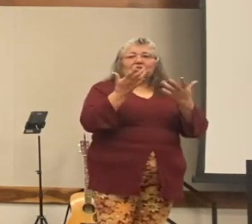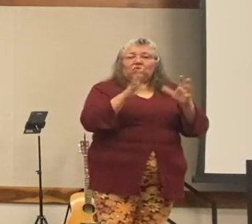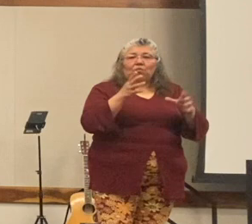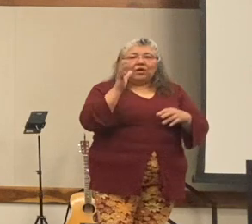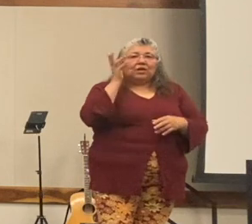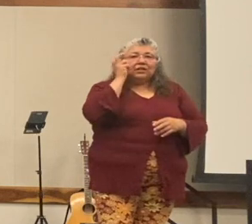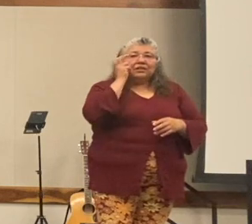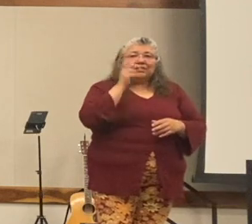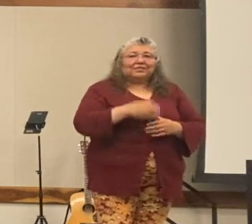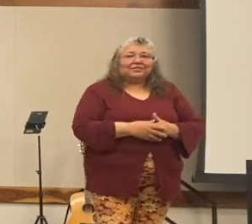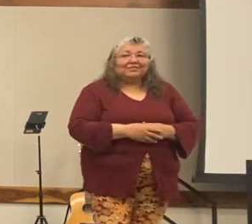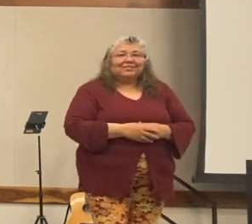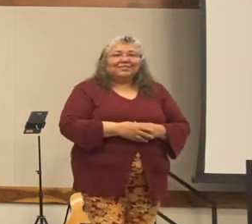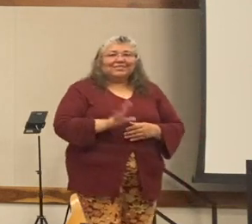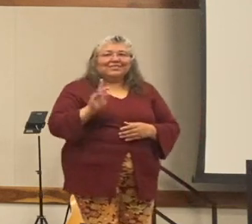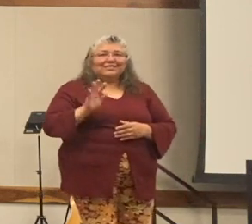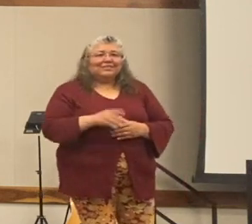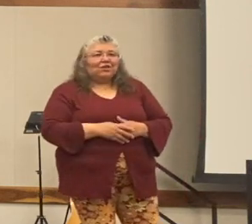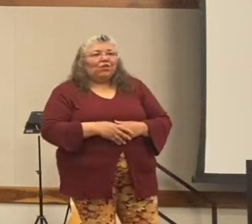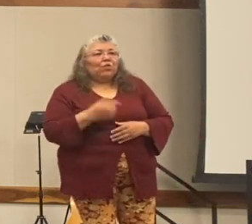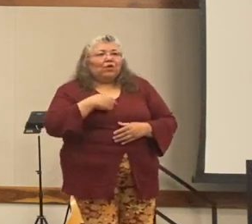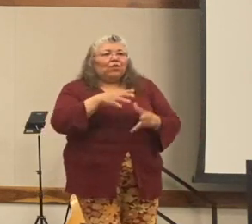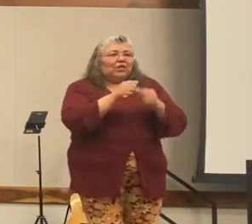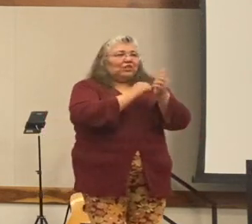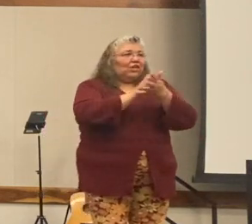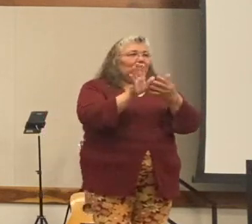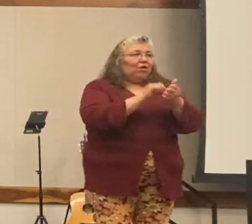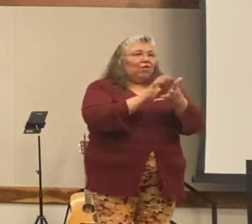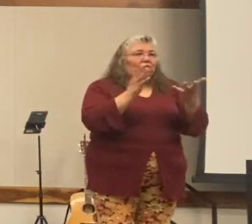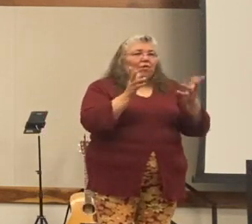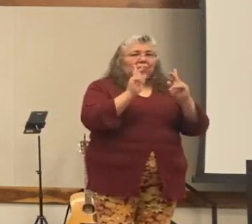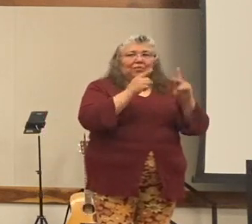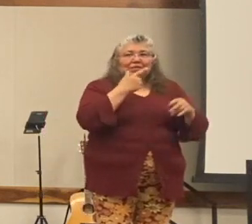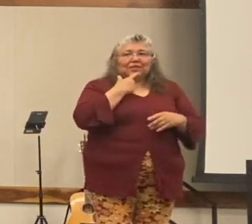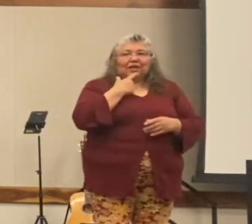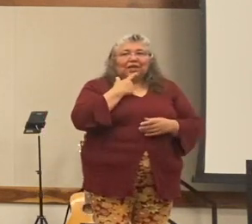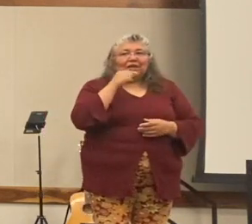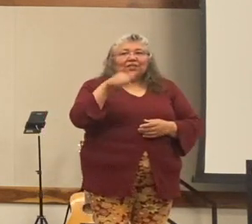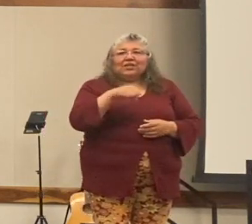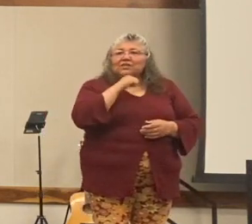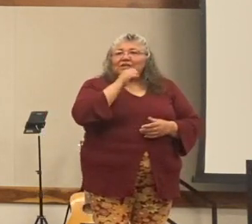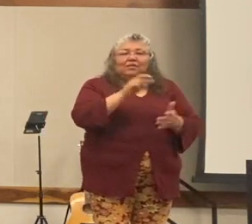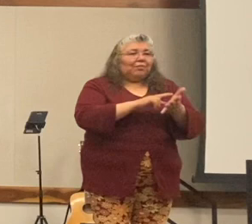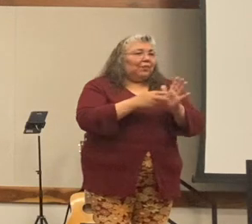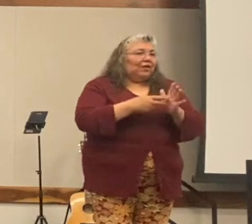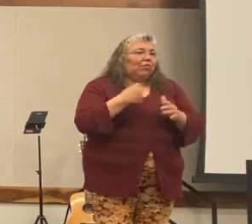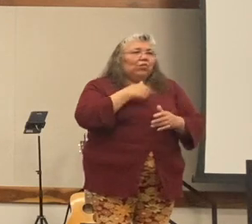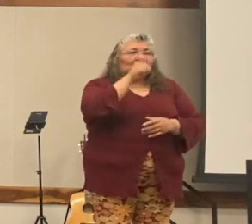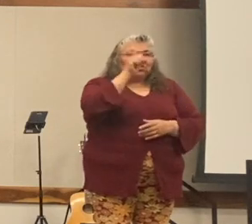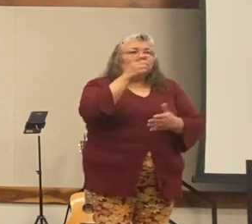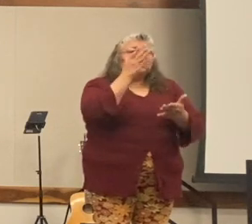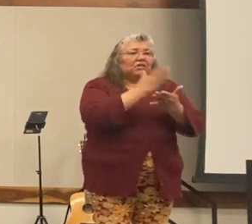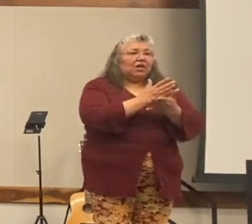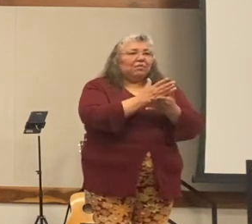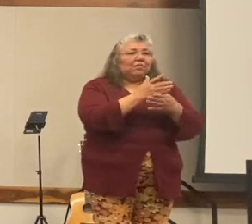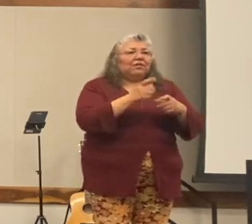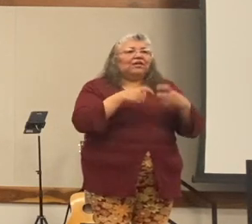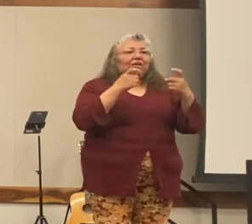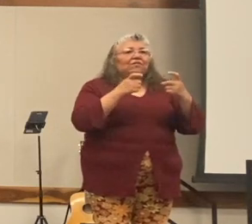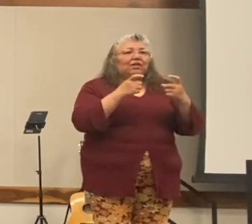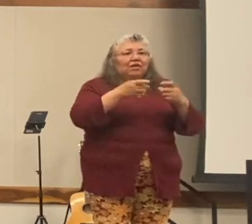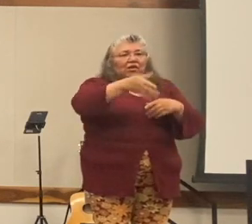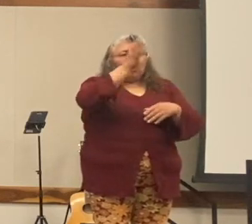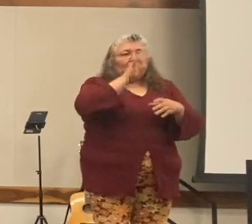and will tear apart what we say. Listen to me. This doesn't mean that we should stop giving God's word